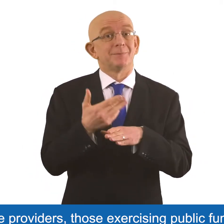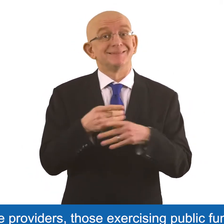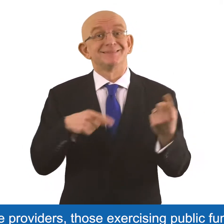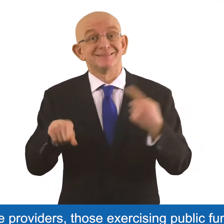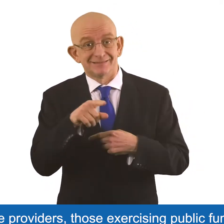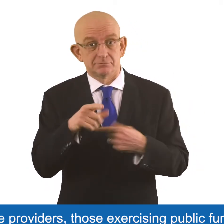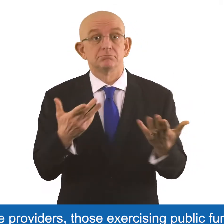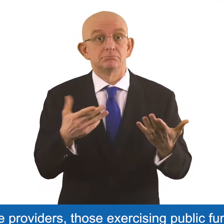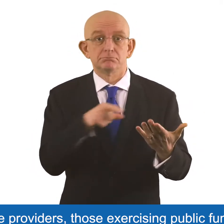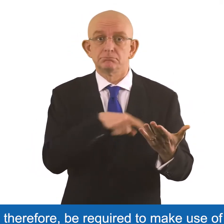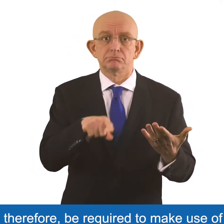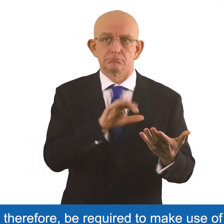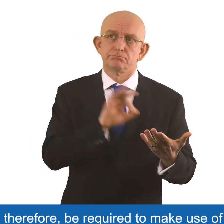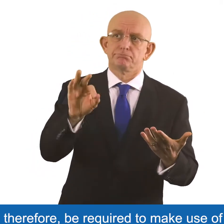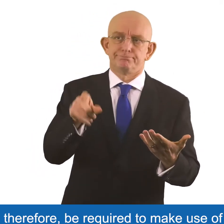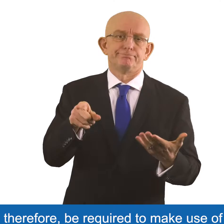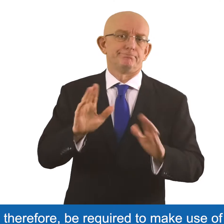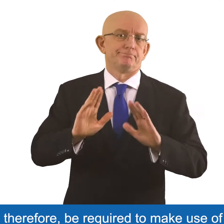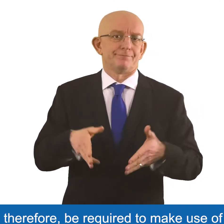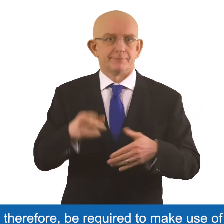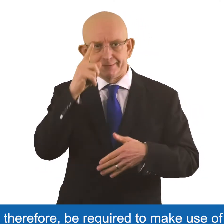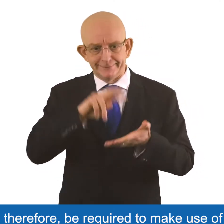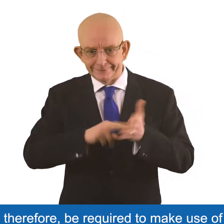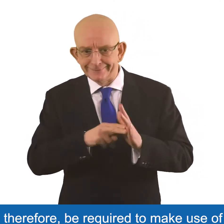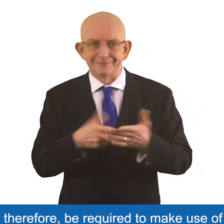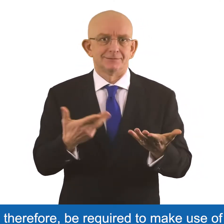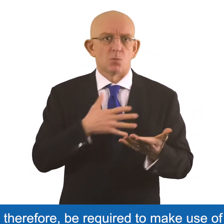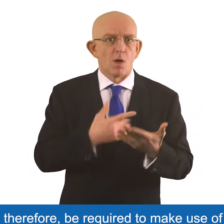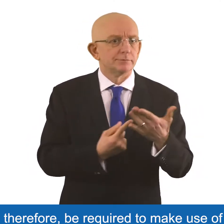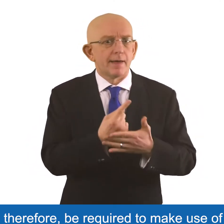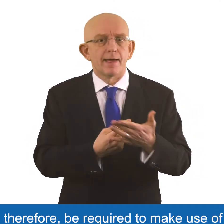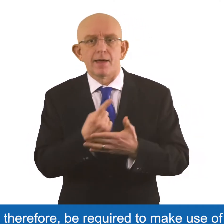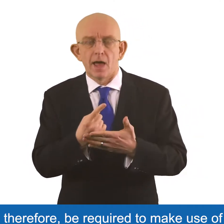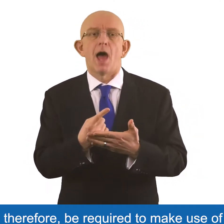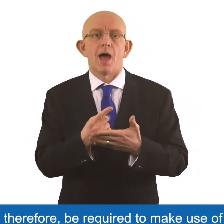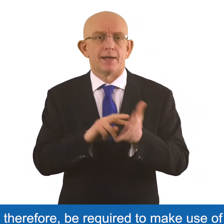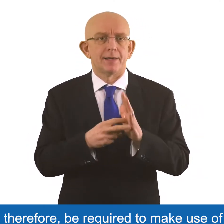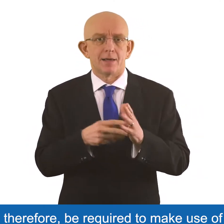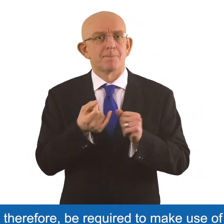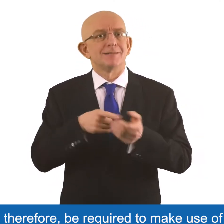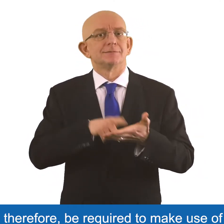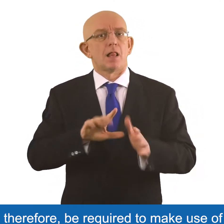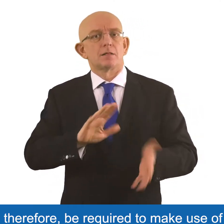employers and businesses may, therefore, be required to make use of British Sign Language in certain